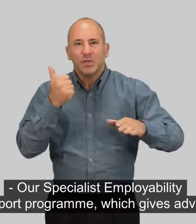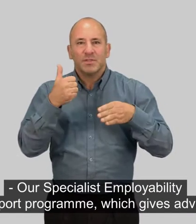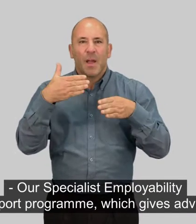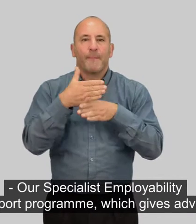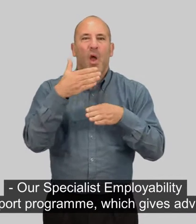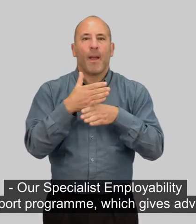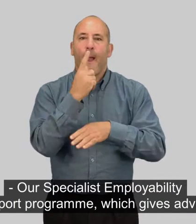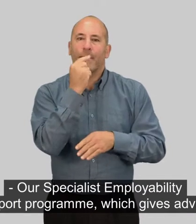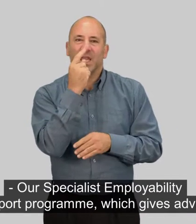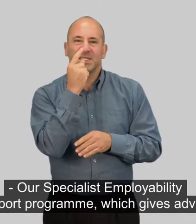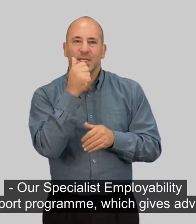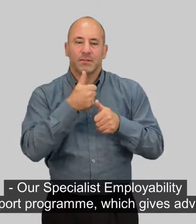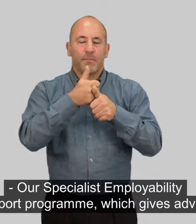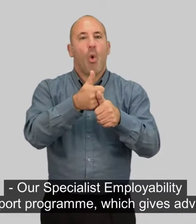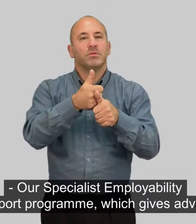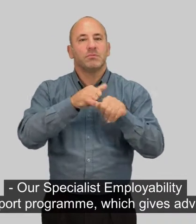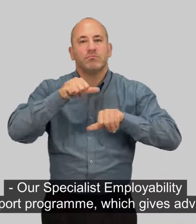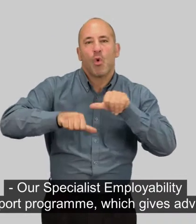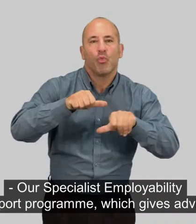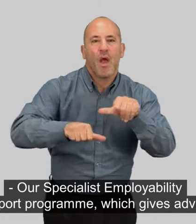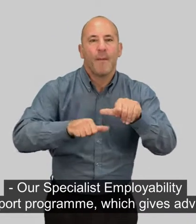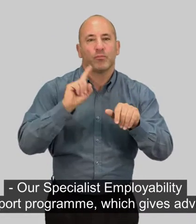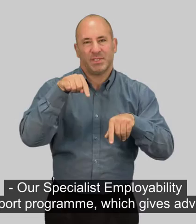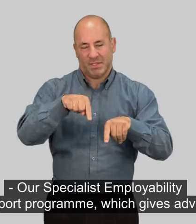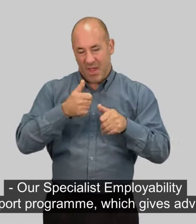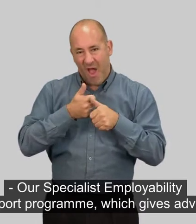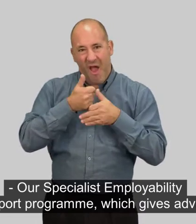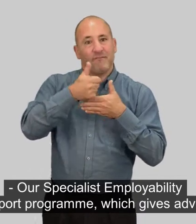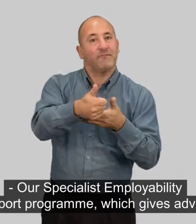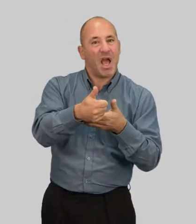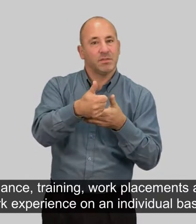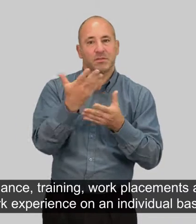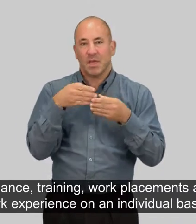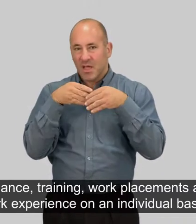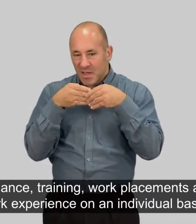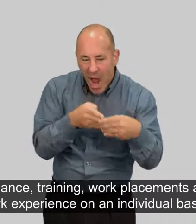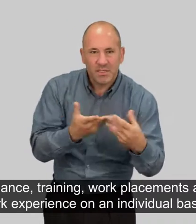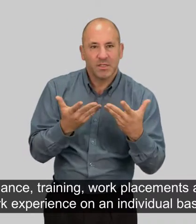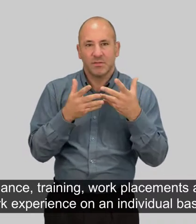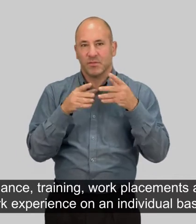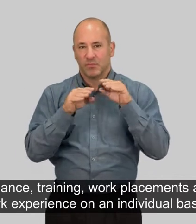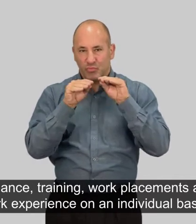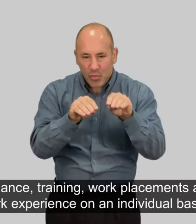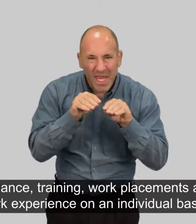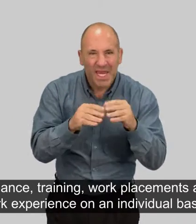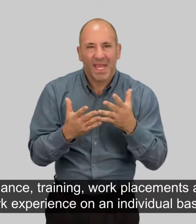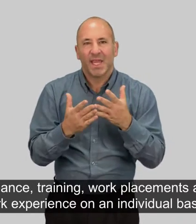Our Specialist Employability Support Programme, which gives advice, guidance, training, work